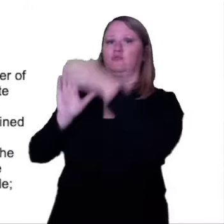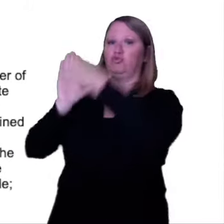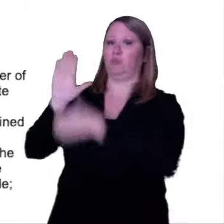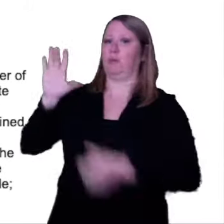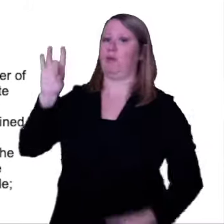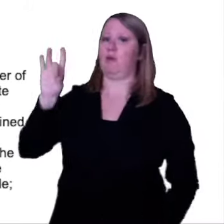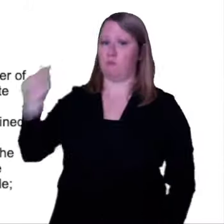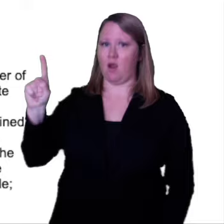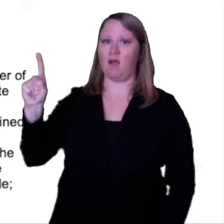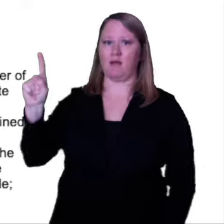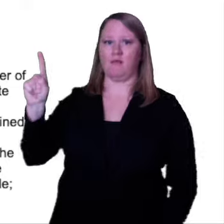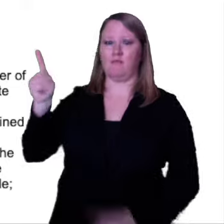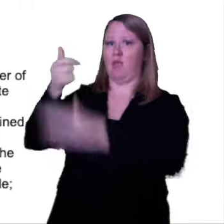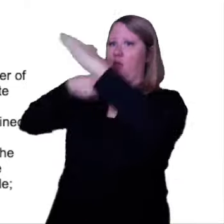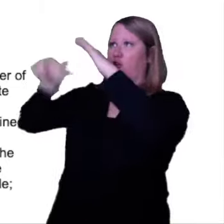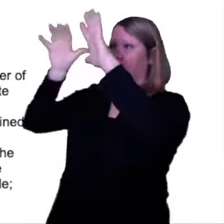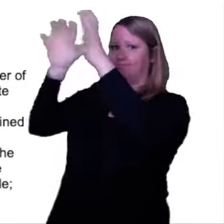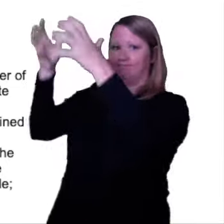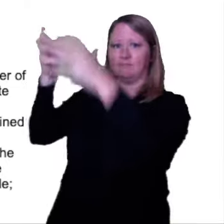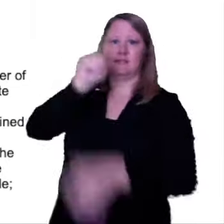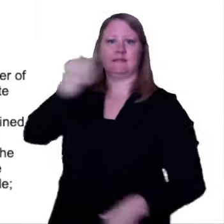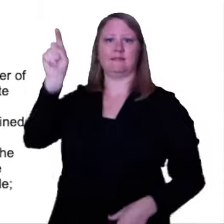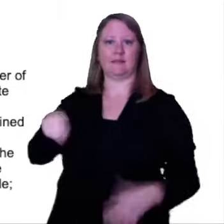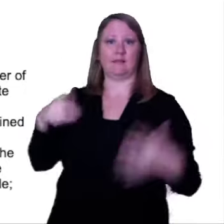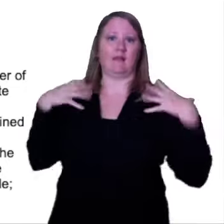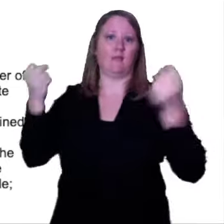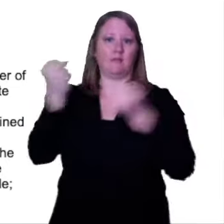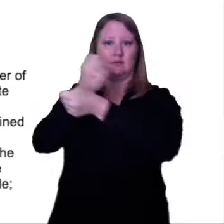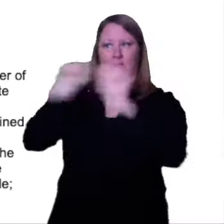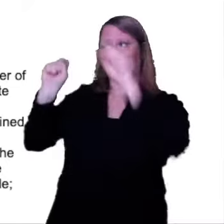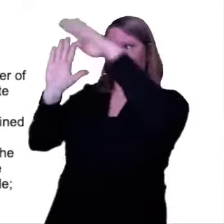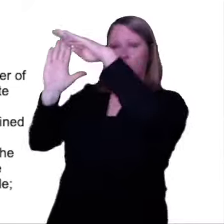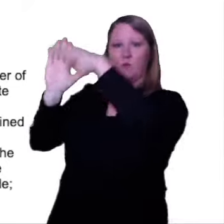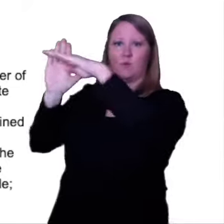and Safety Code, and